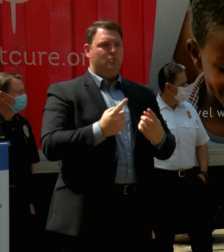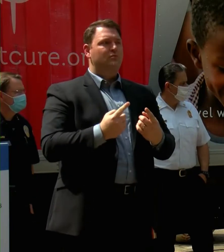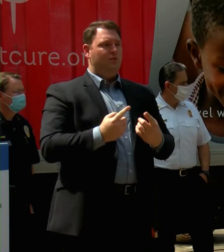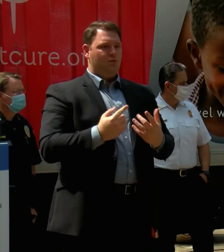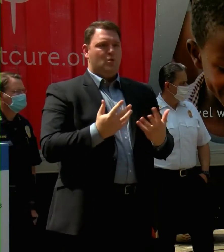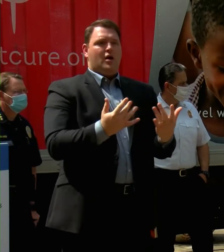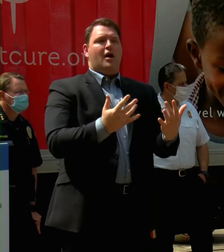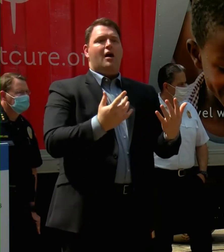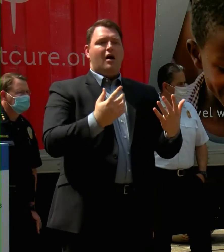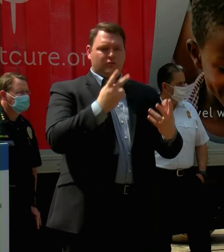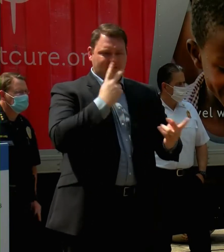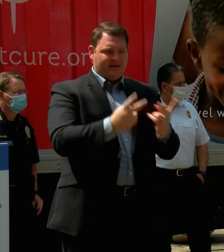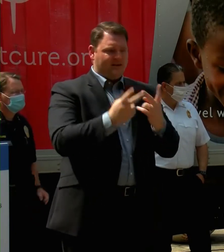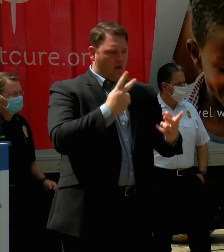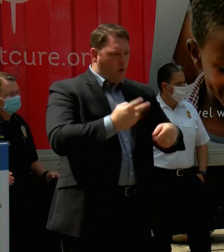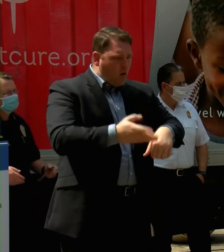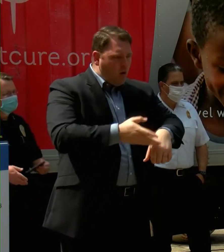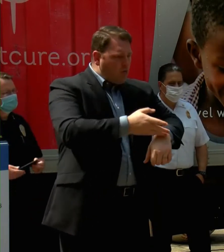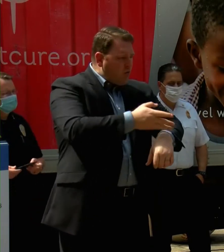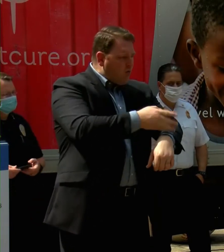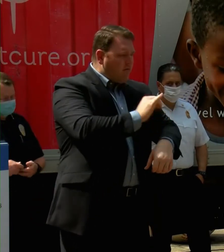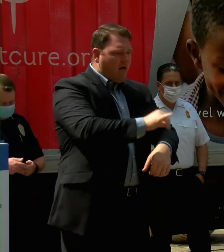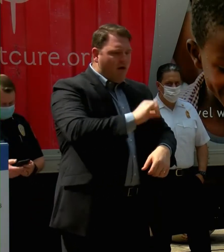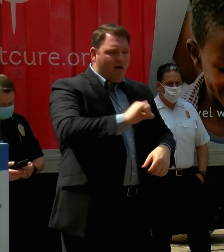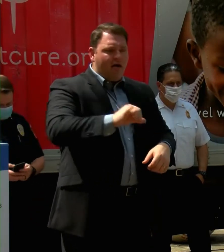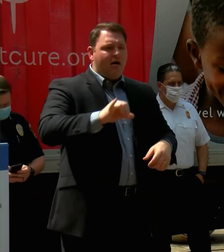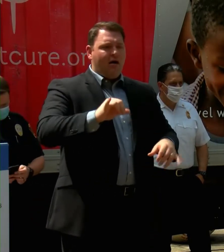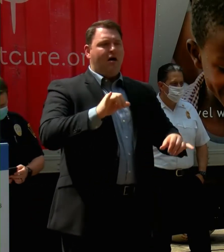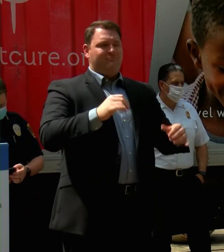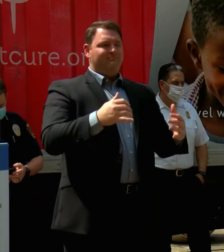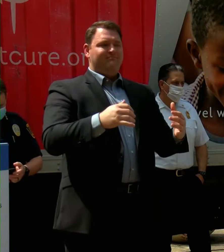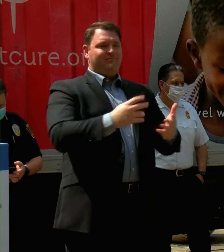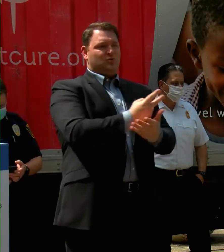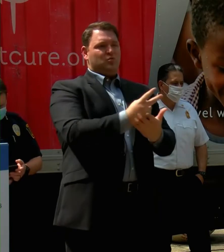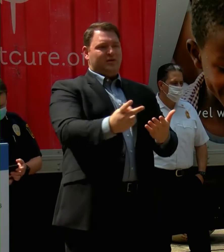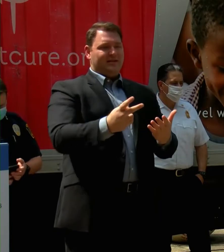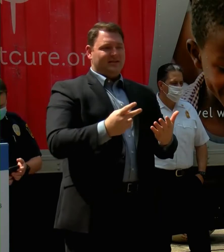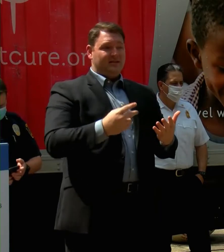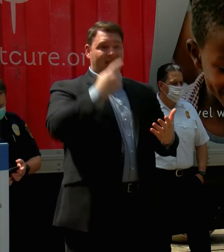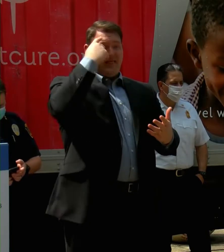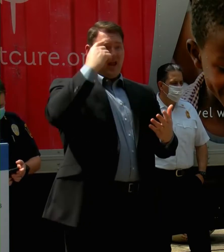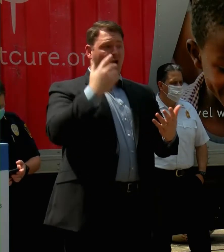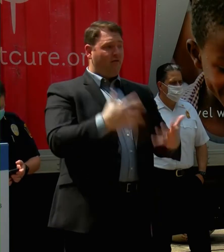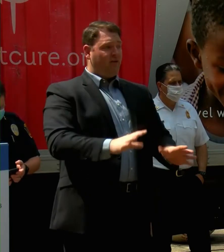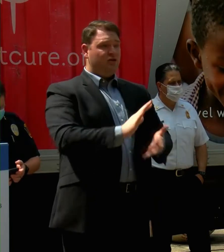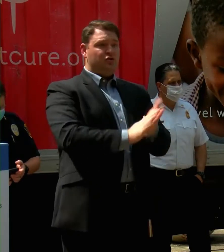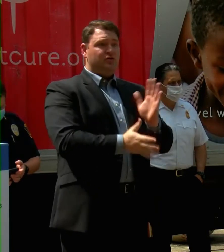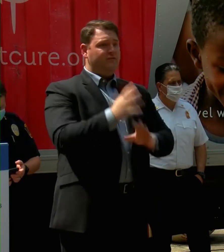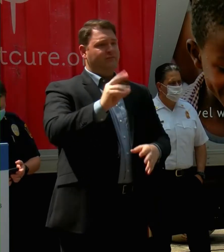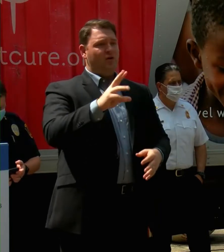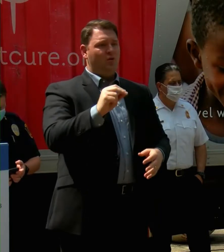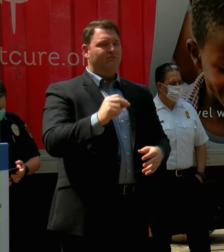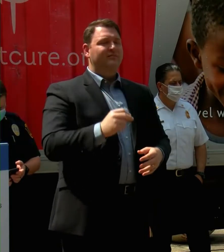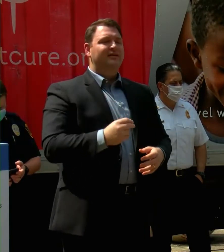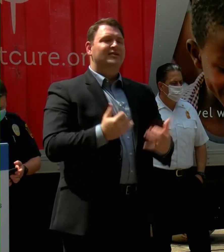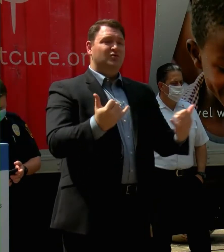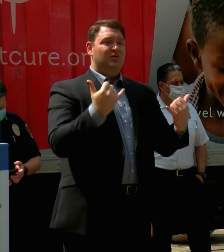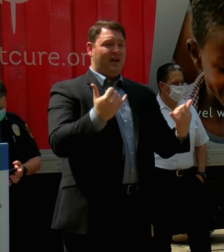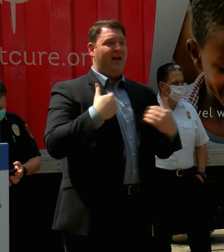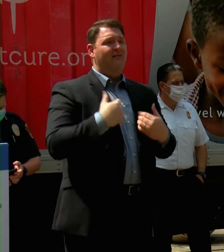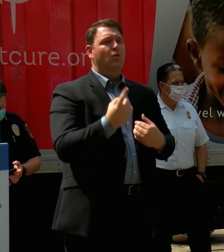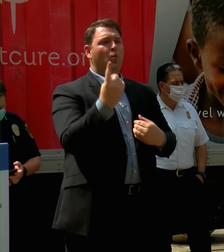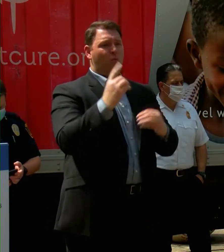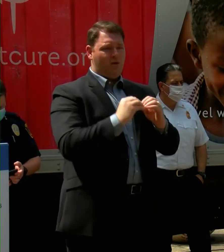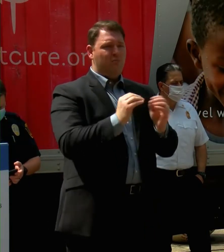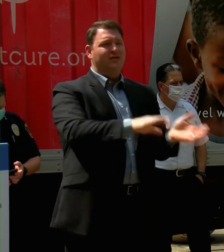virus has left town. It has not left town. And so we need to continue to be vigilant. Today, there's another death, another tragic death.